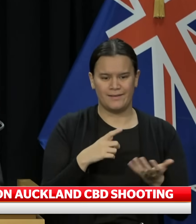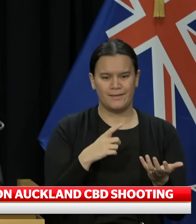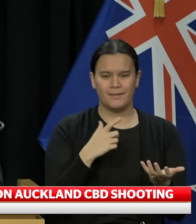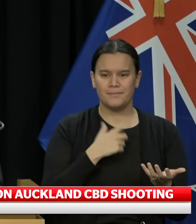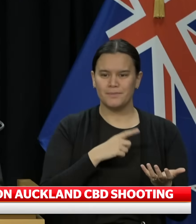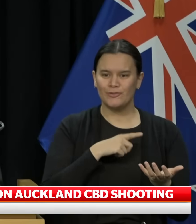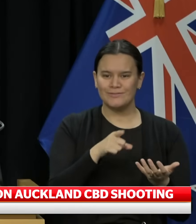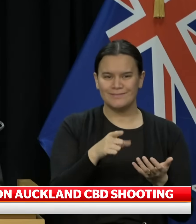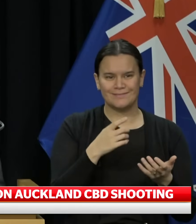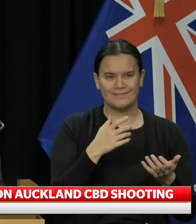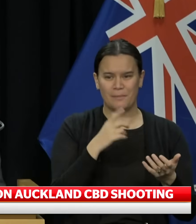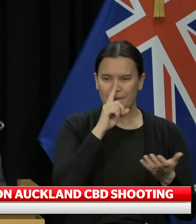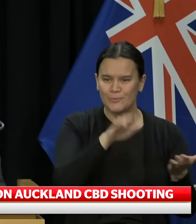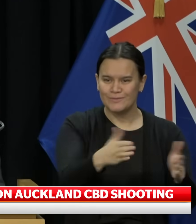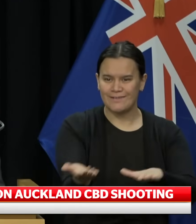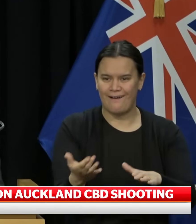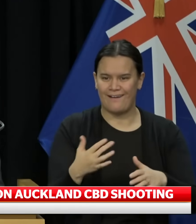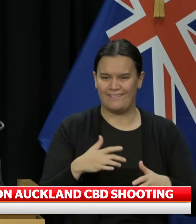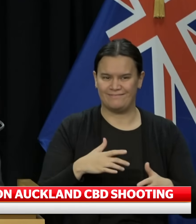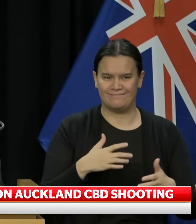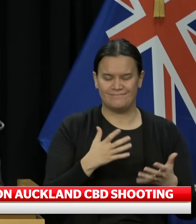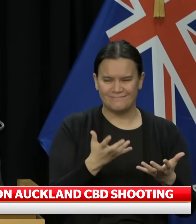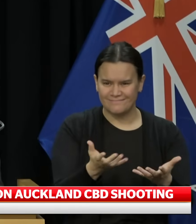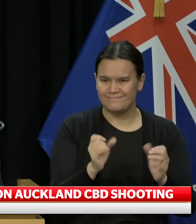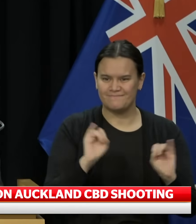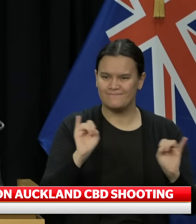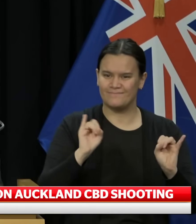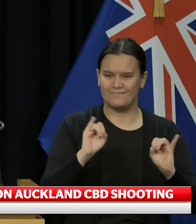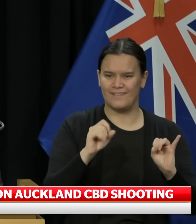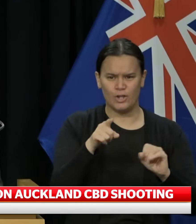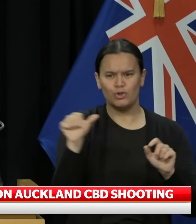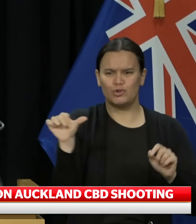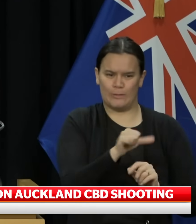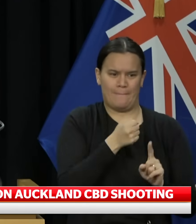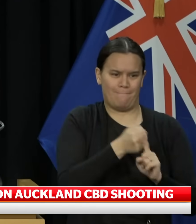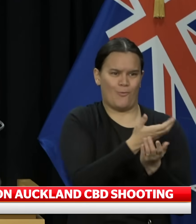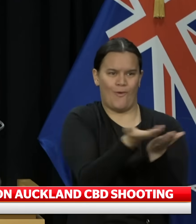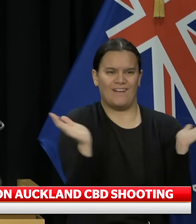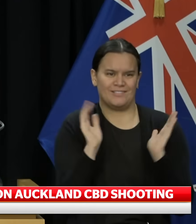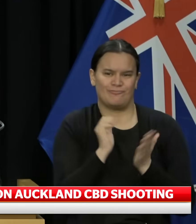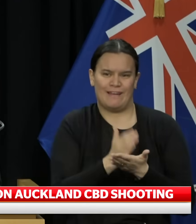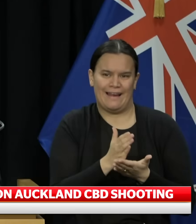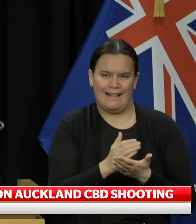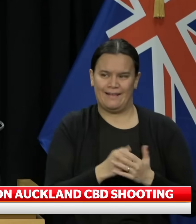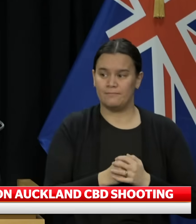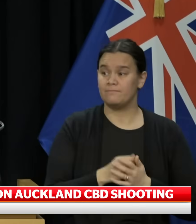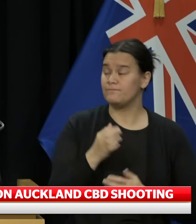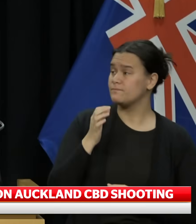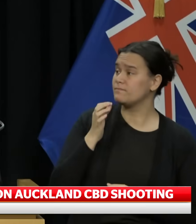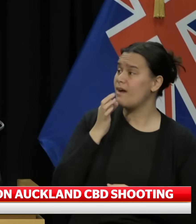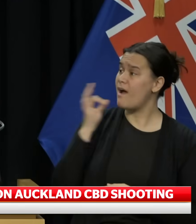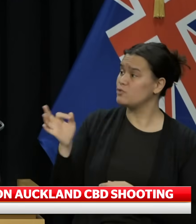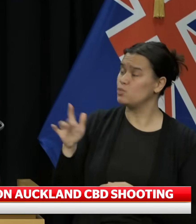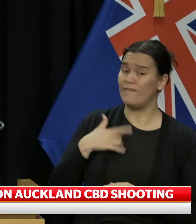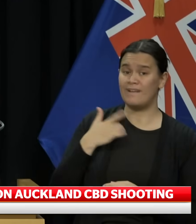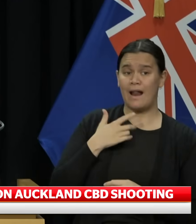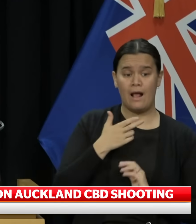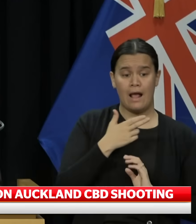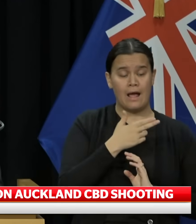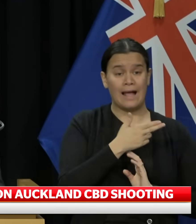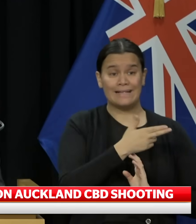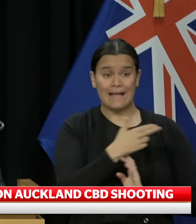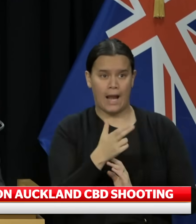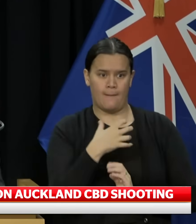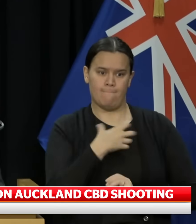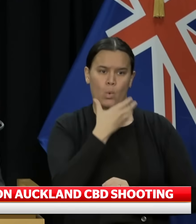and it should upset New Zealanders. Is gun violence on the rise here? I don't want to get into the wider political situation at the